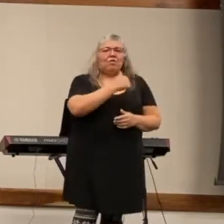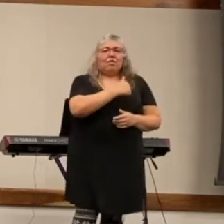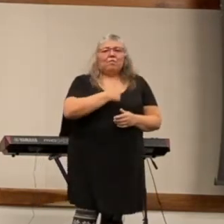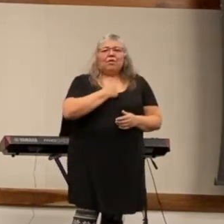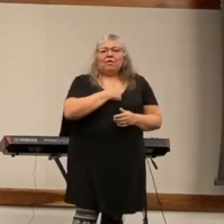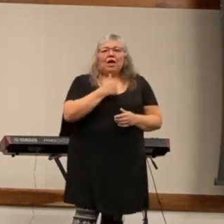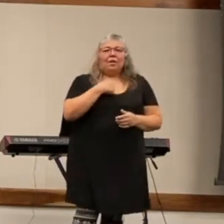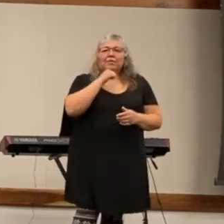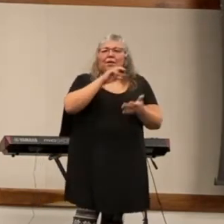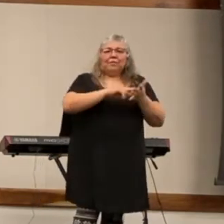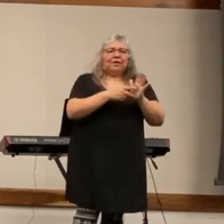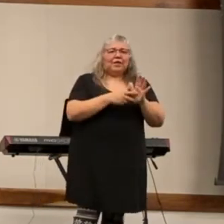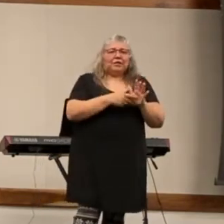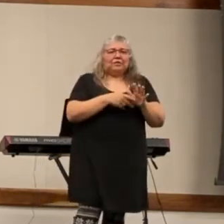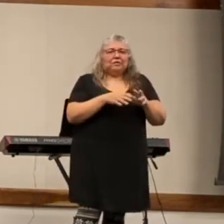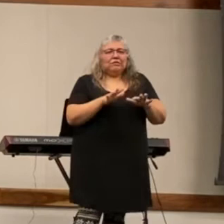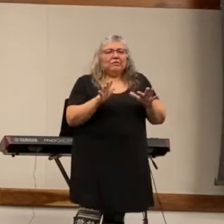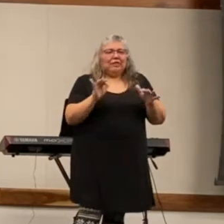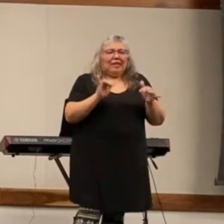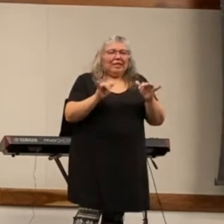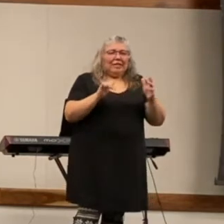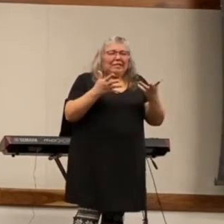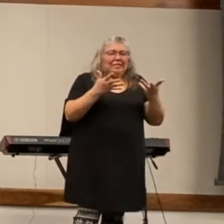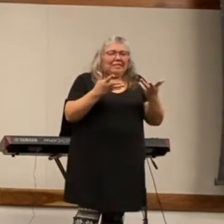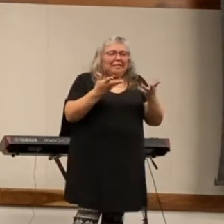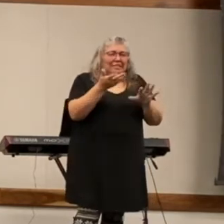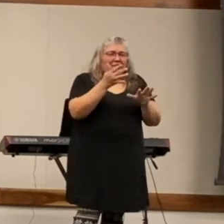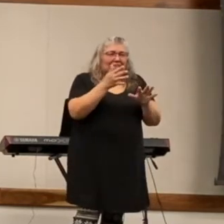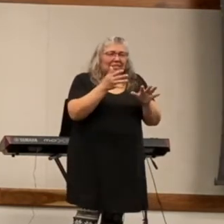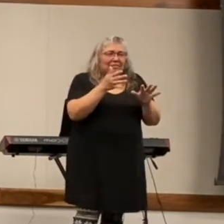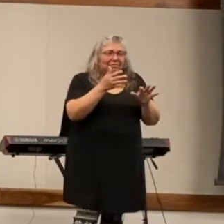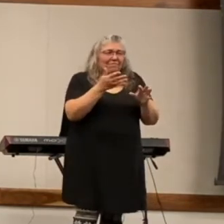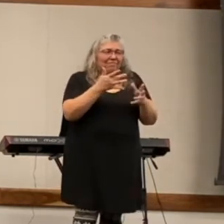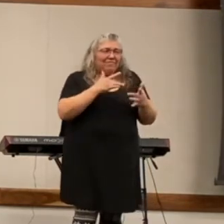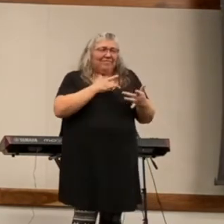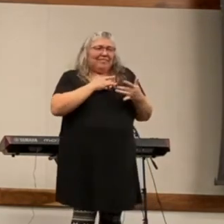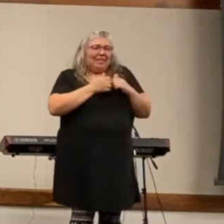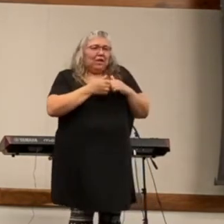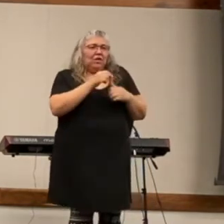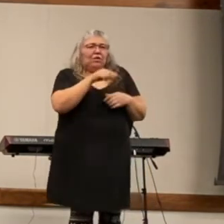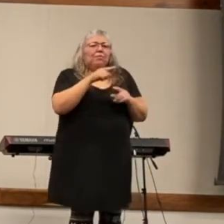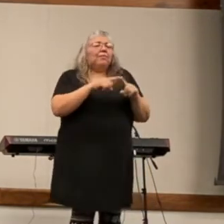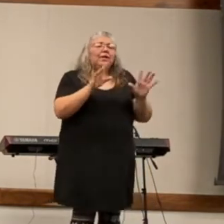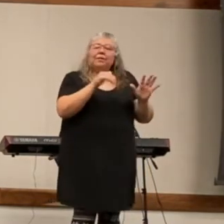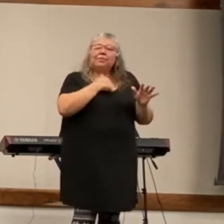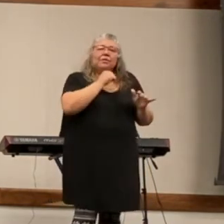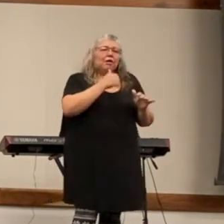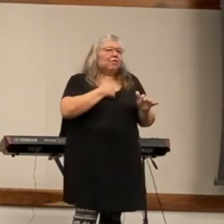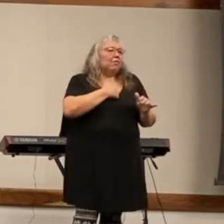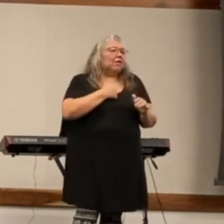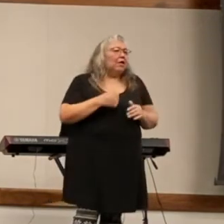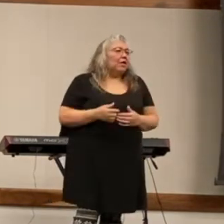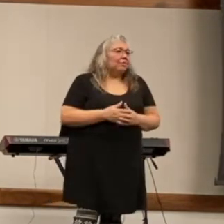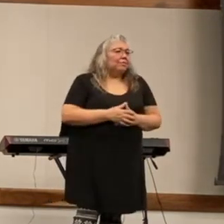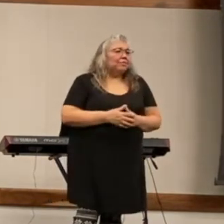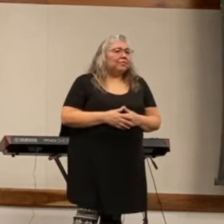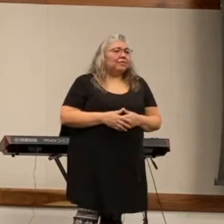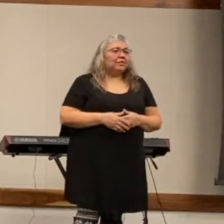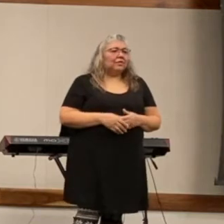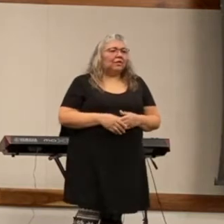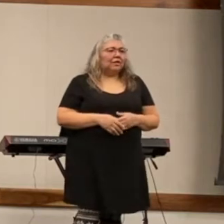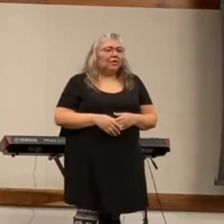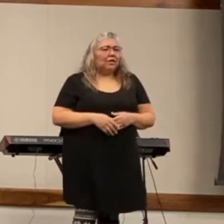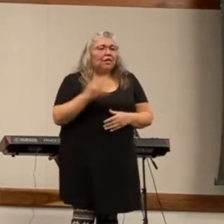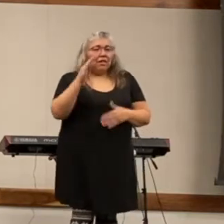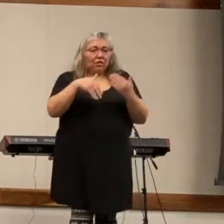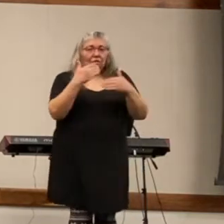meaning to step on your toes, but I'm not gonna apologize for this. I know that it's hard, but come on, just let's go through it together,